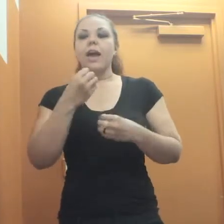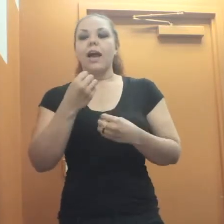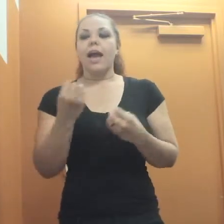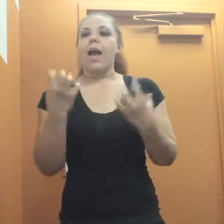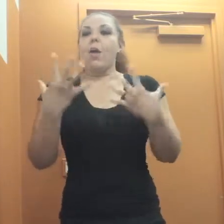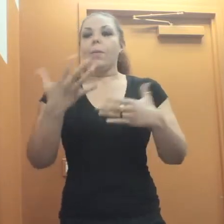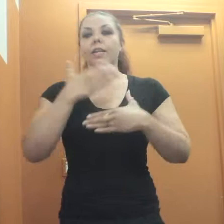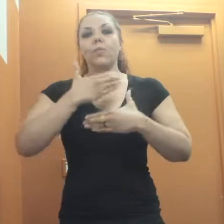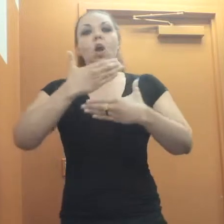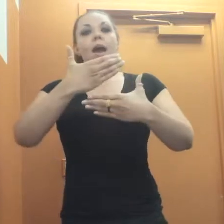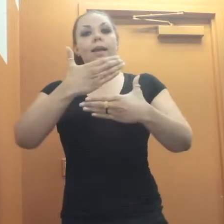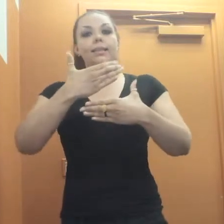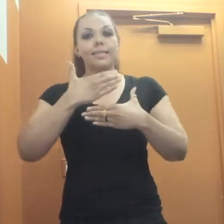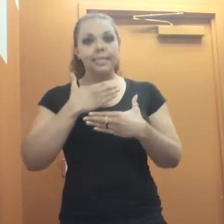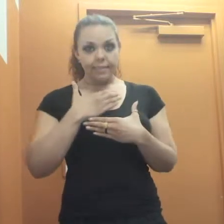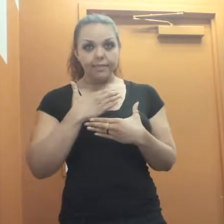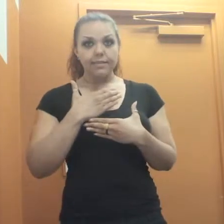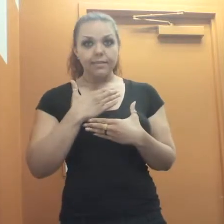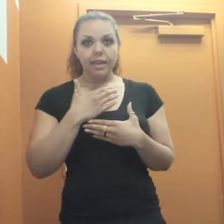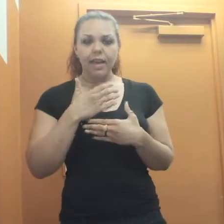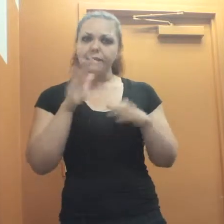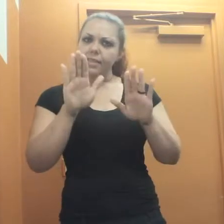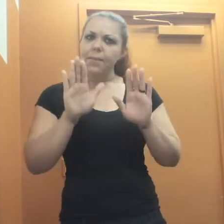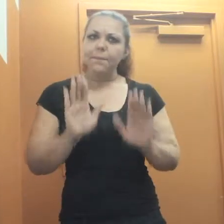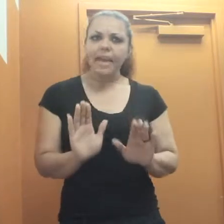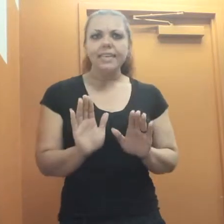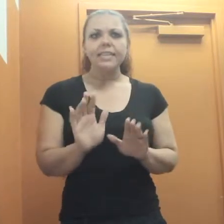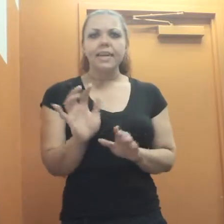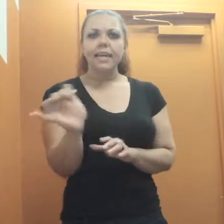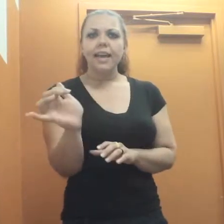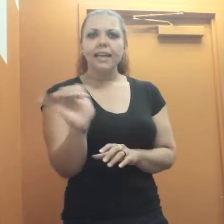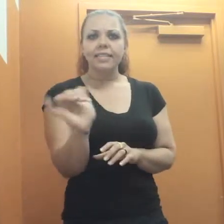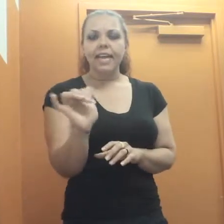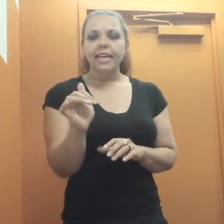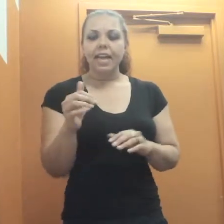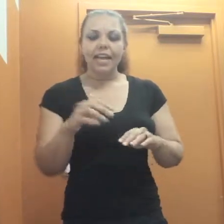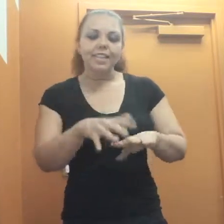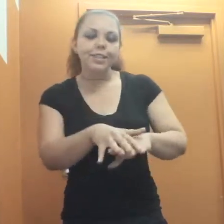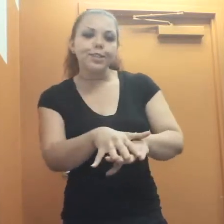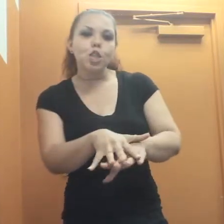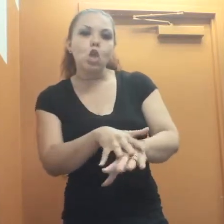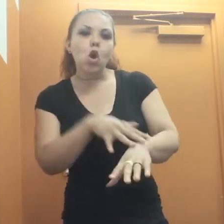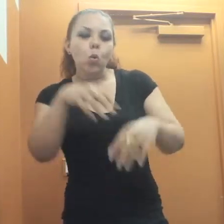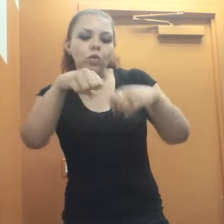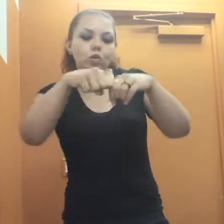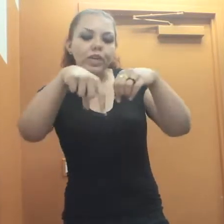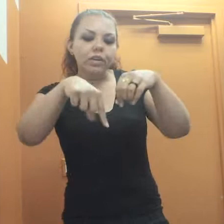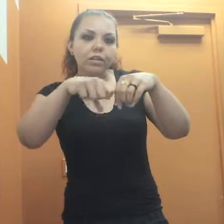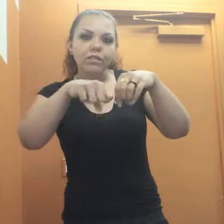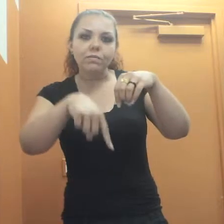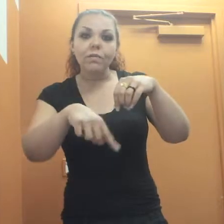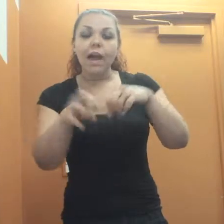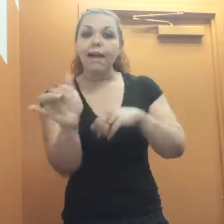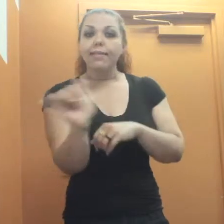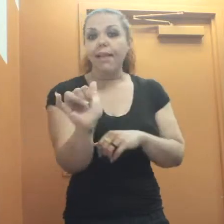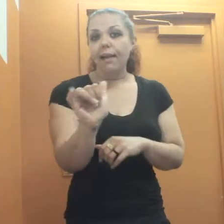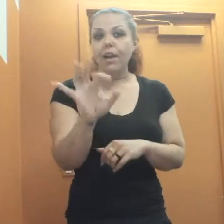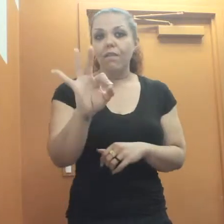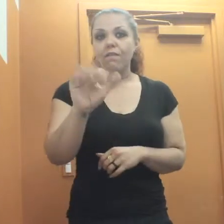way it's just like a slow trickle, just like a faucet. So the heart is very special in that